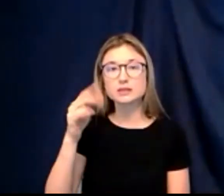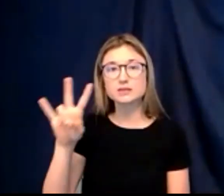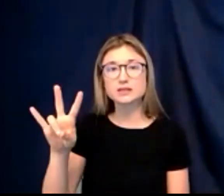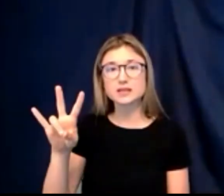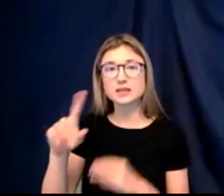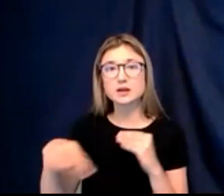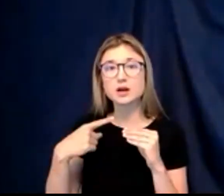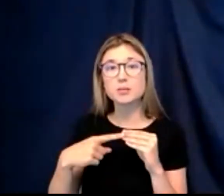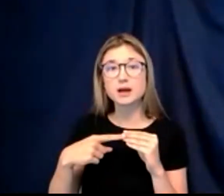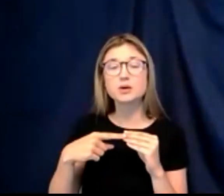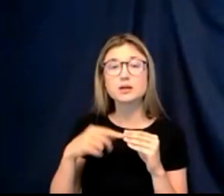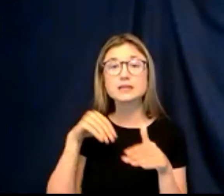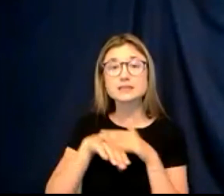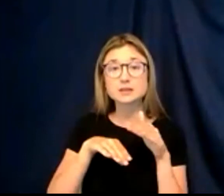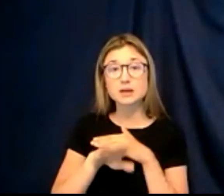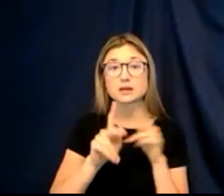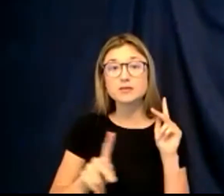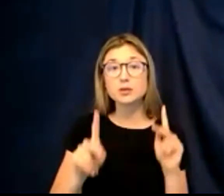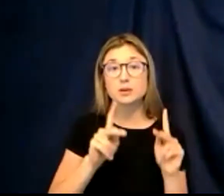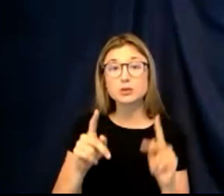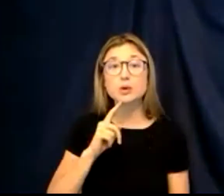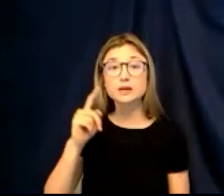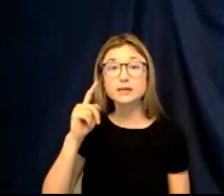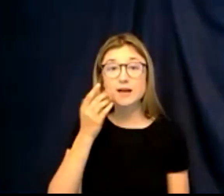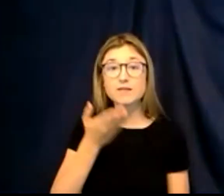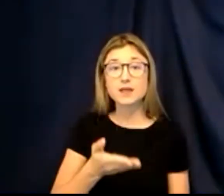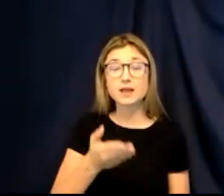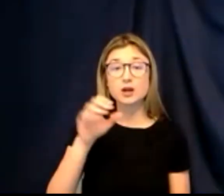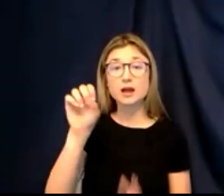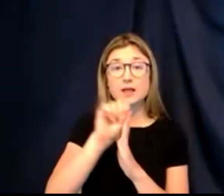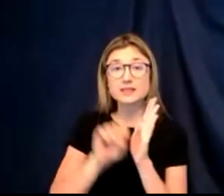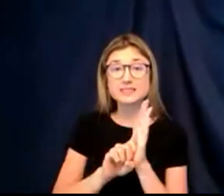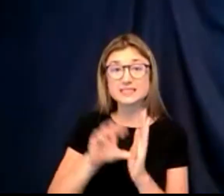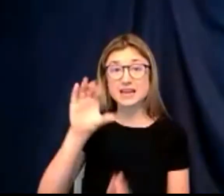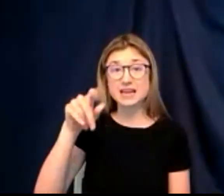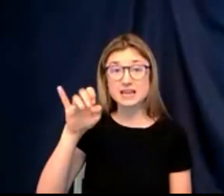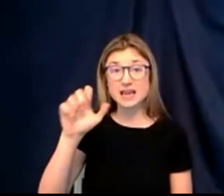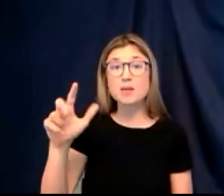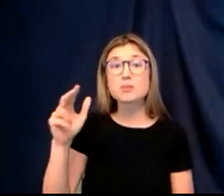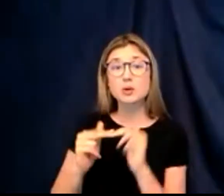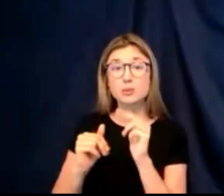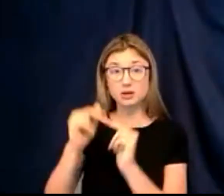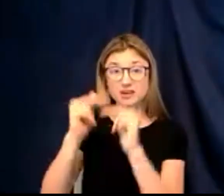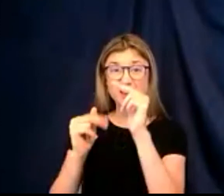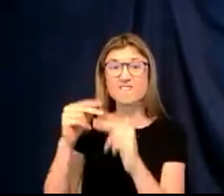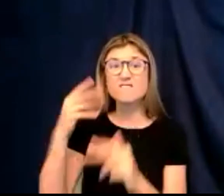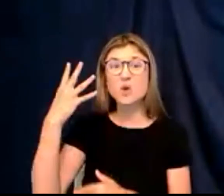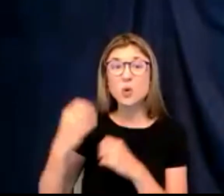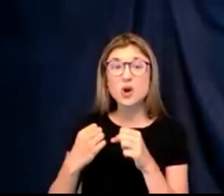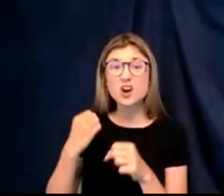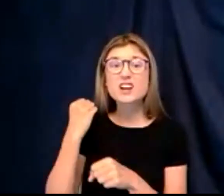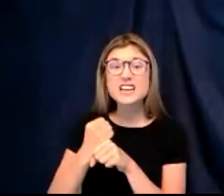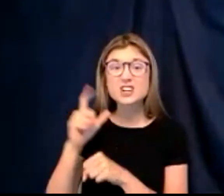people who are deaf at the state capitol. We're 4 years later and that bill has not been implemented. It is not just a resolution, it is a